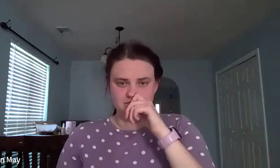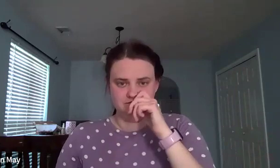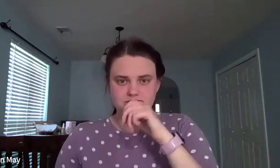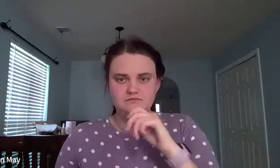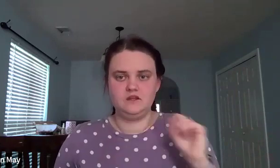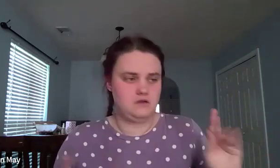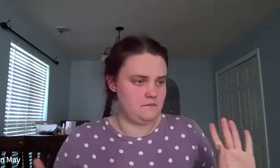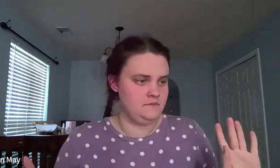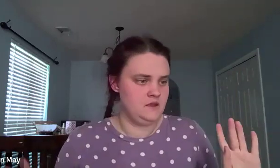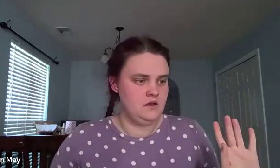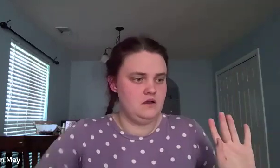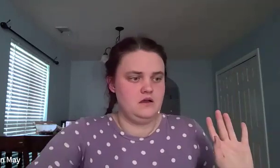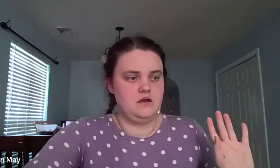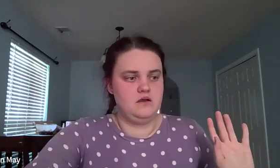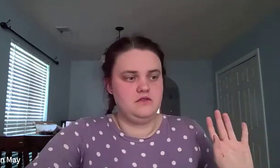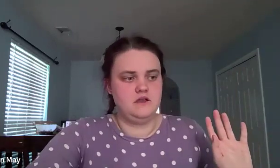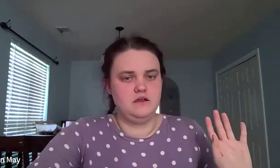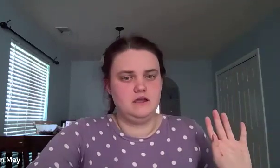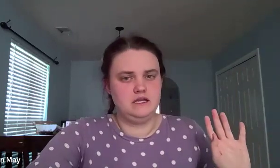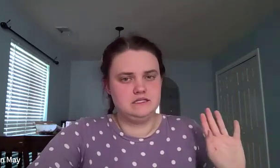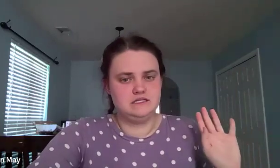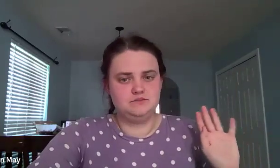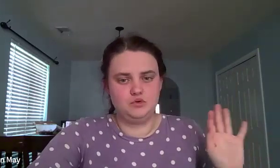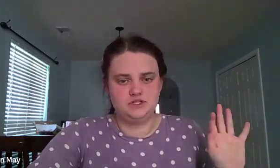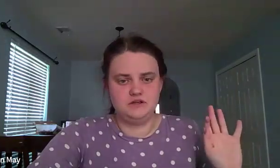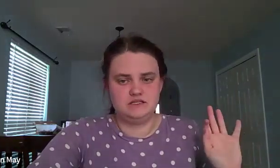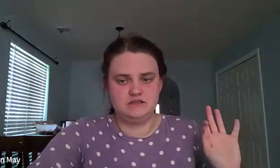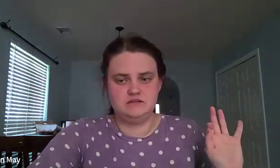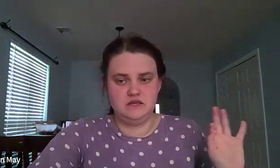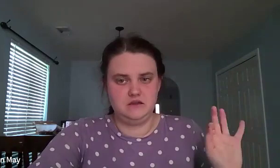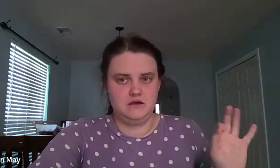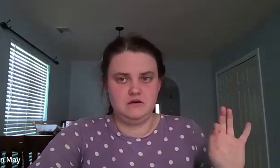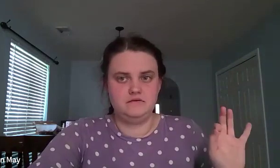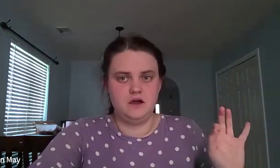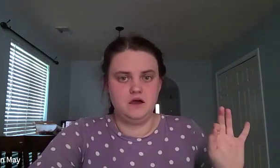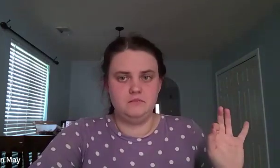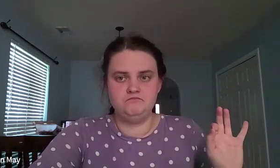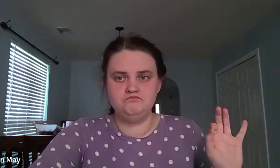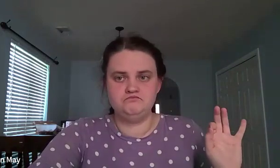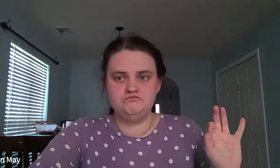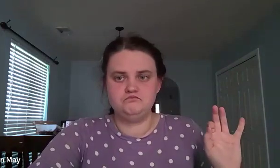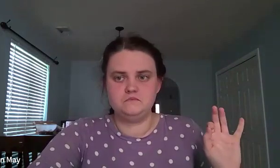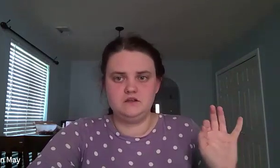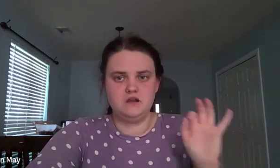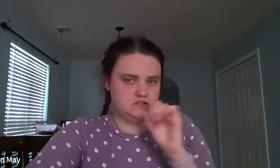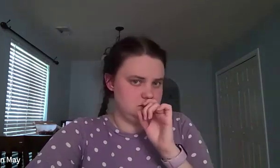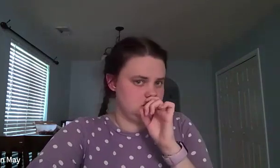Mm-hmm. Okay. Are there any sports you guys can think of that you guys are